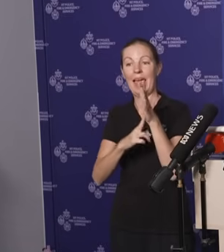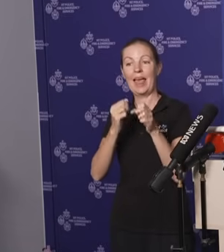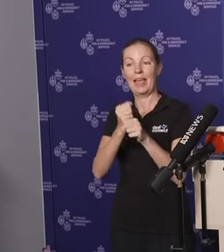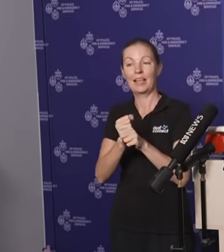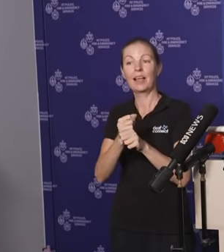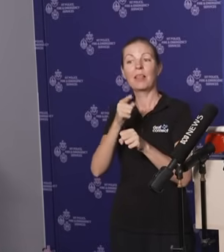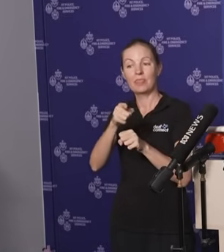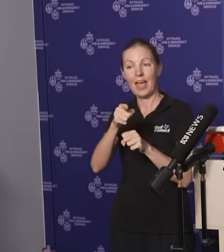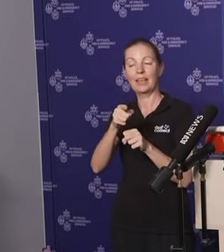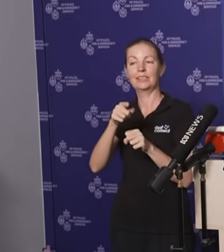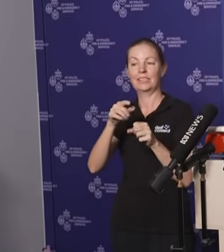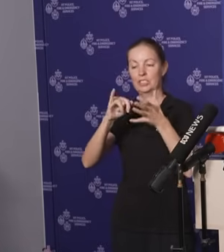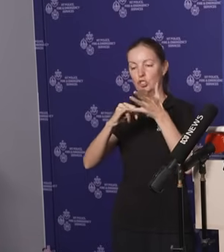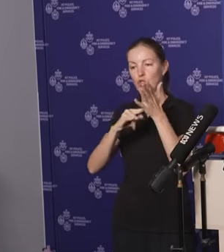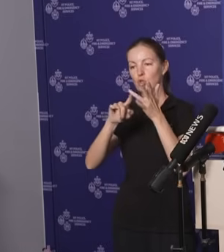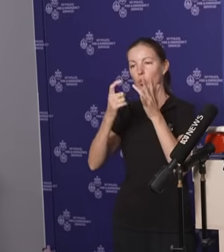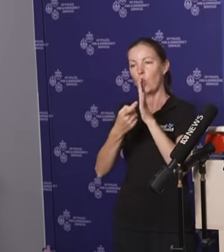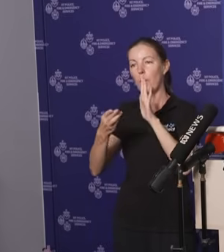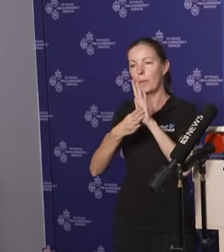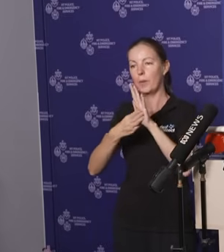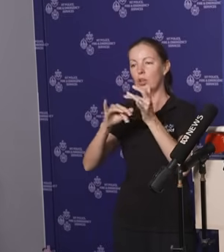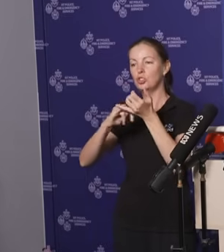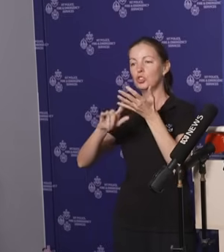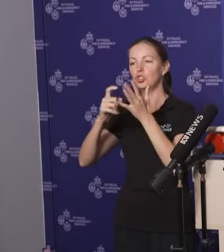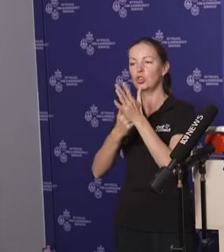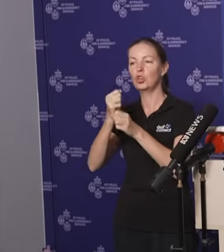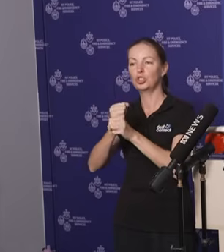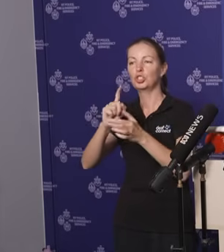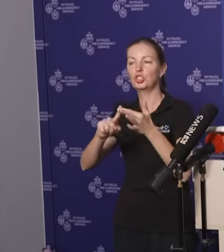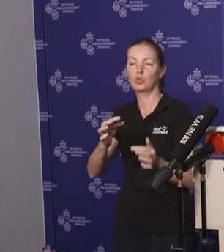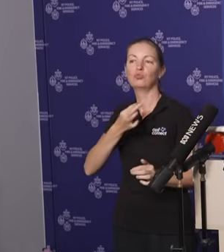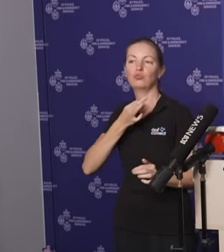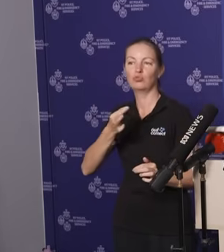risk. And so at Minjalang, we do expect the